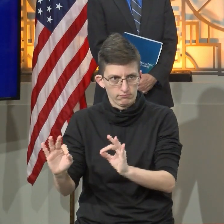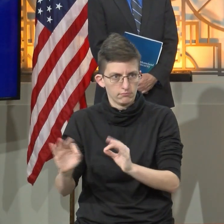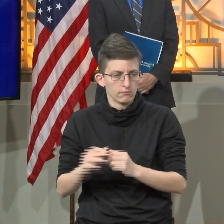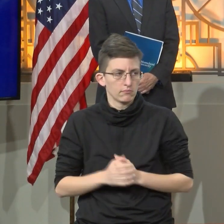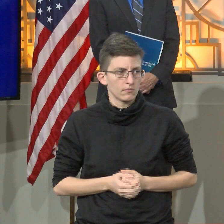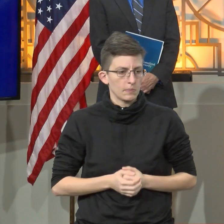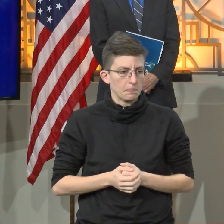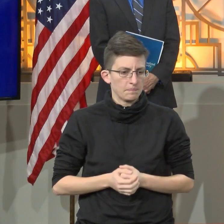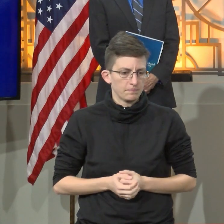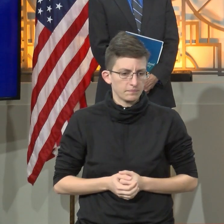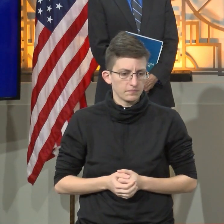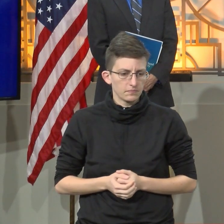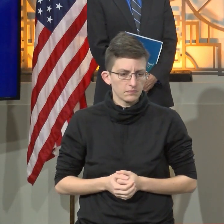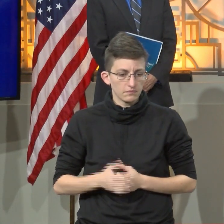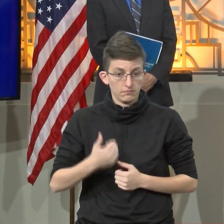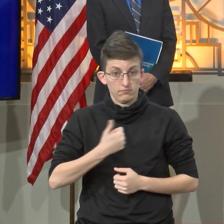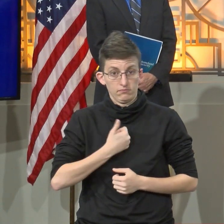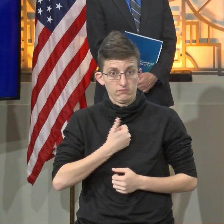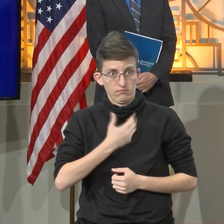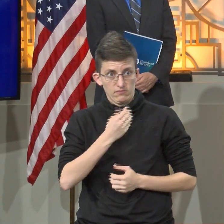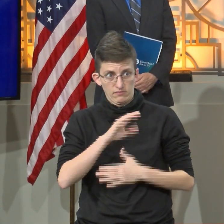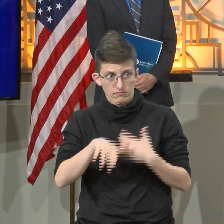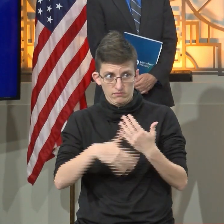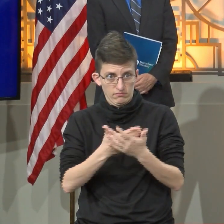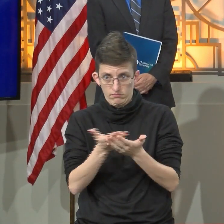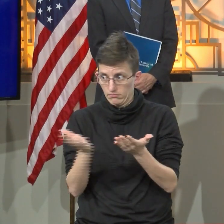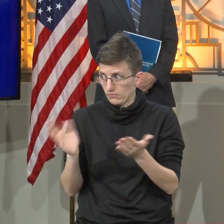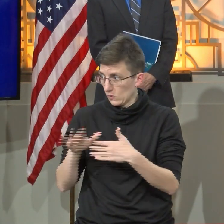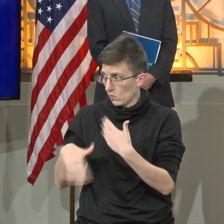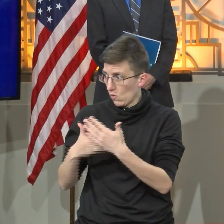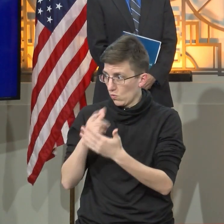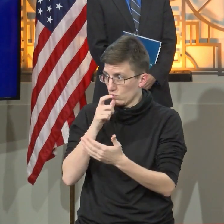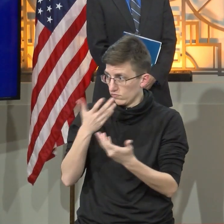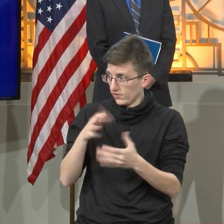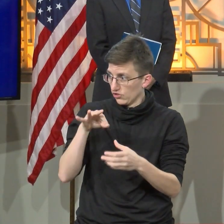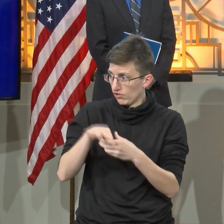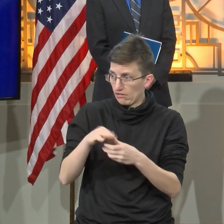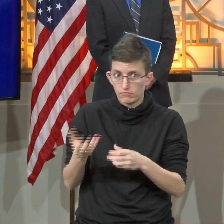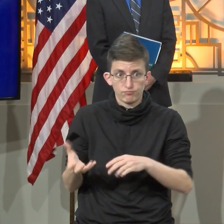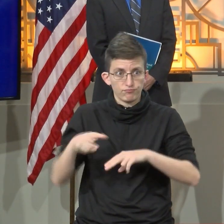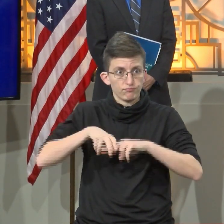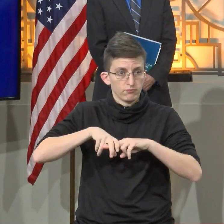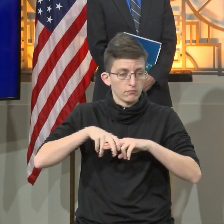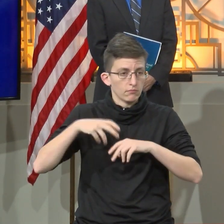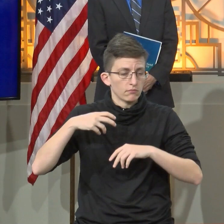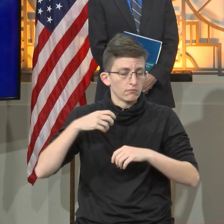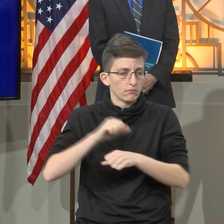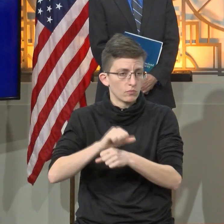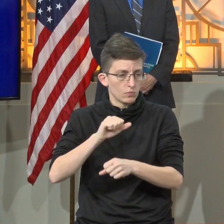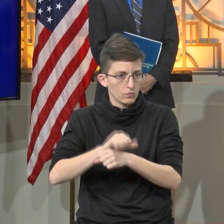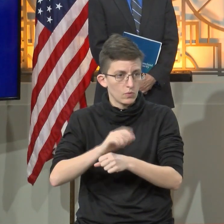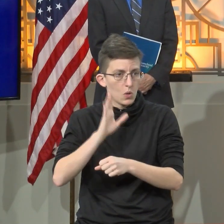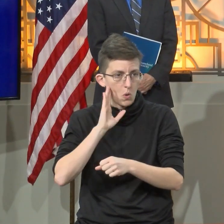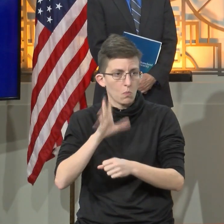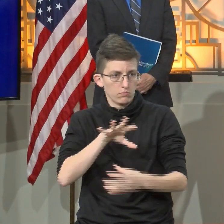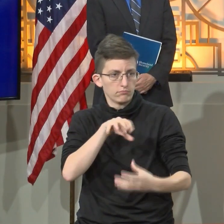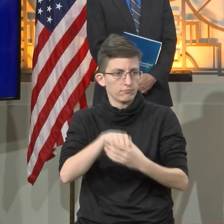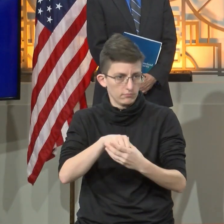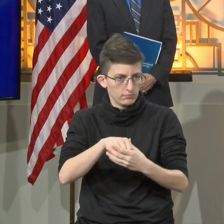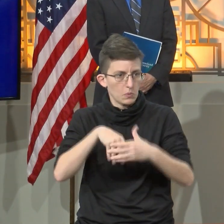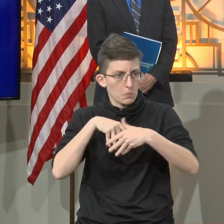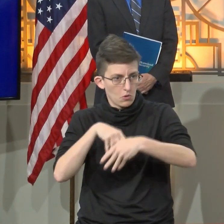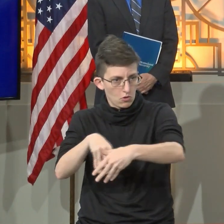so, myself and I'm sure other elected officials will be participating in the march from Discovery Green to City